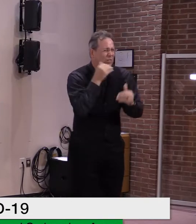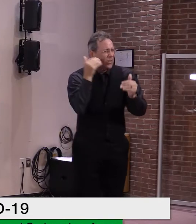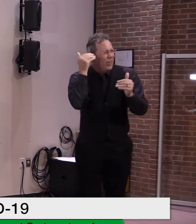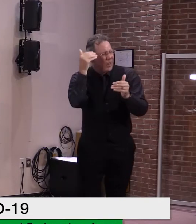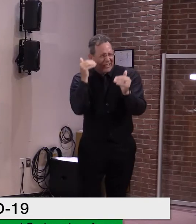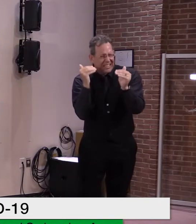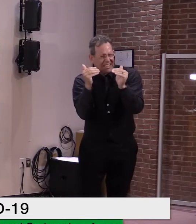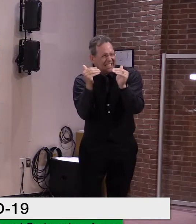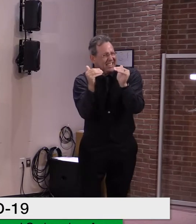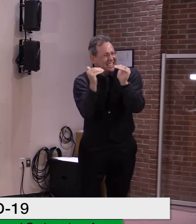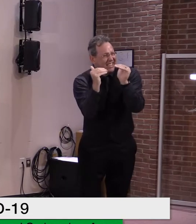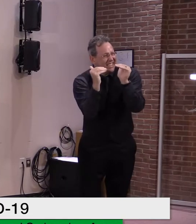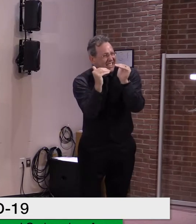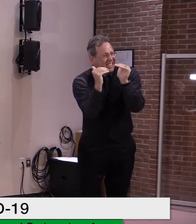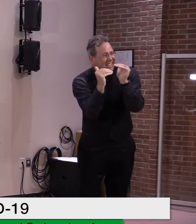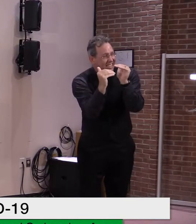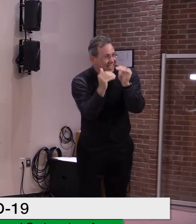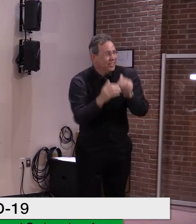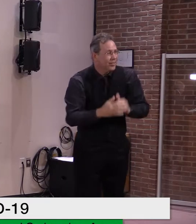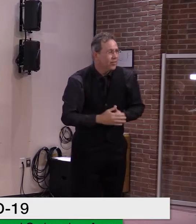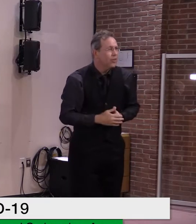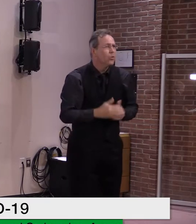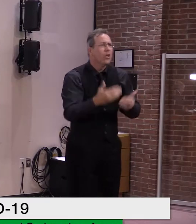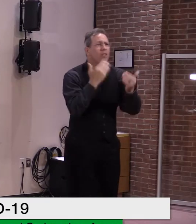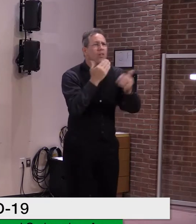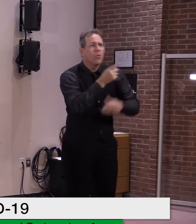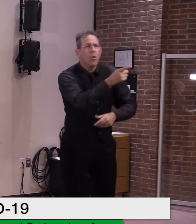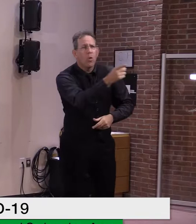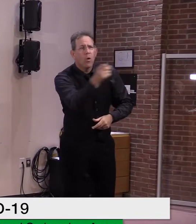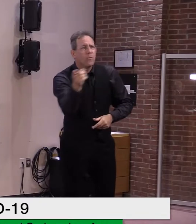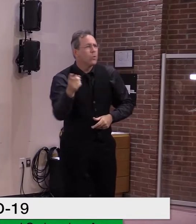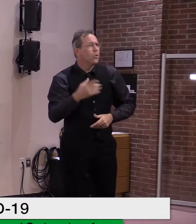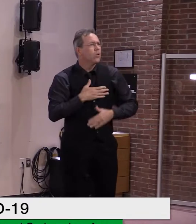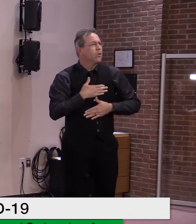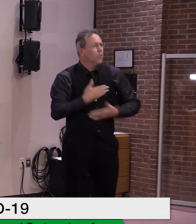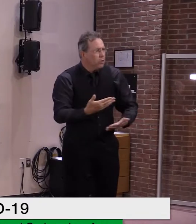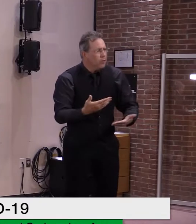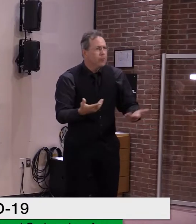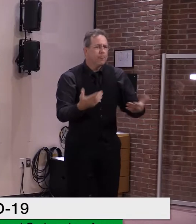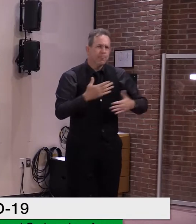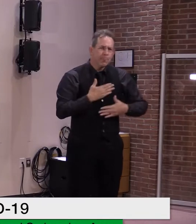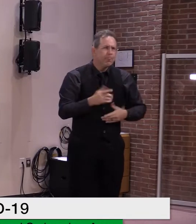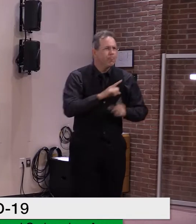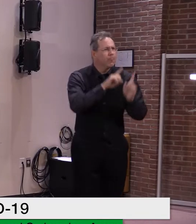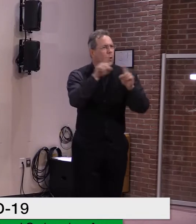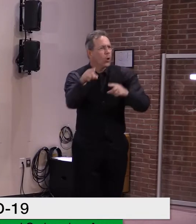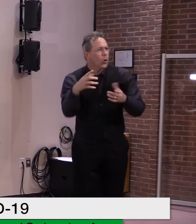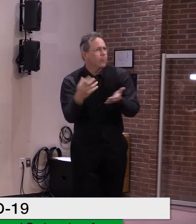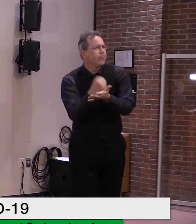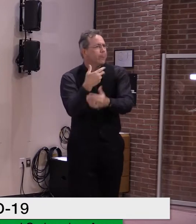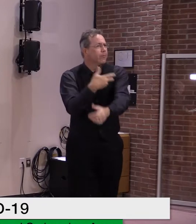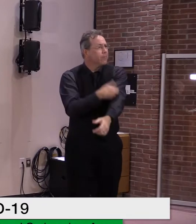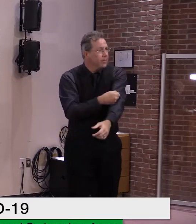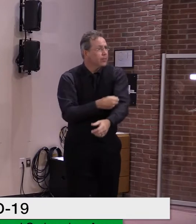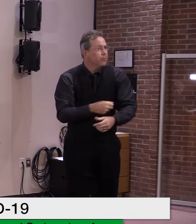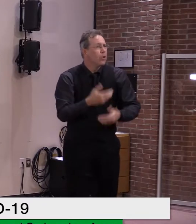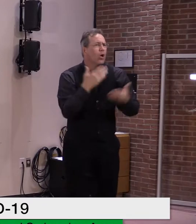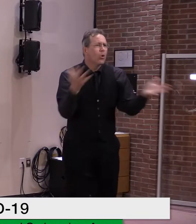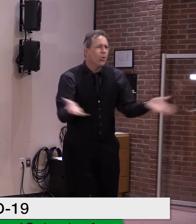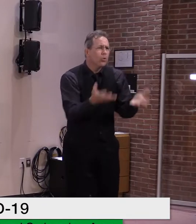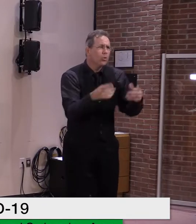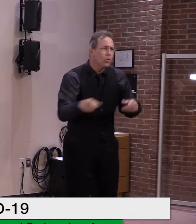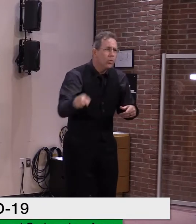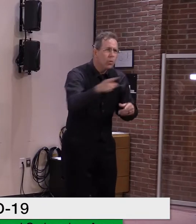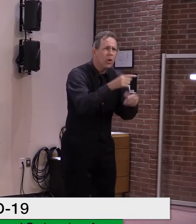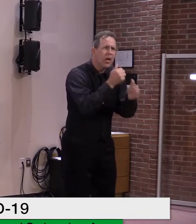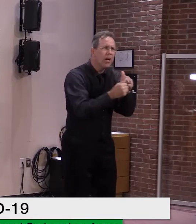thank all those Vermonters who stepped up to get vaccinated this week, and I urge all eligible unvaccinated Vermonters to